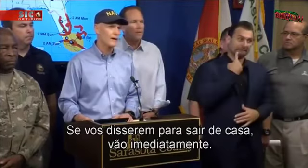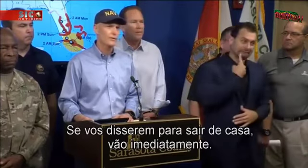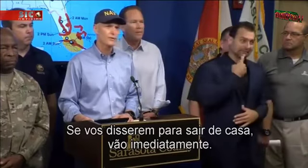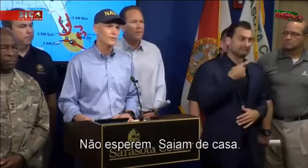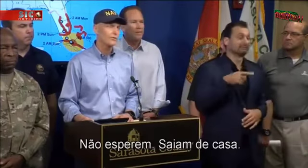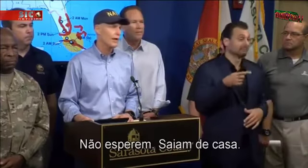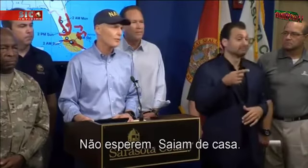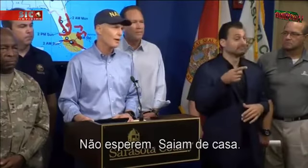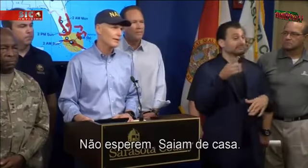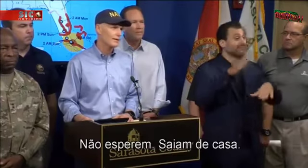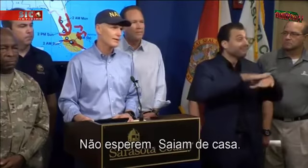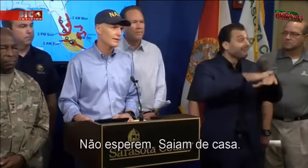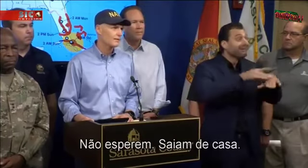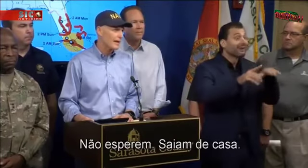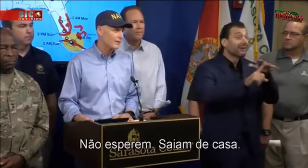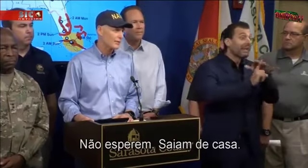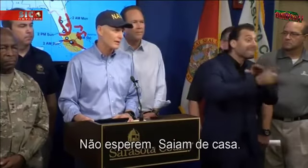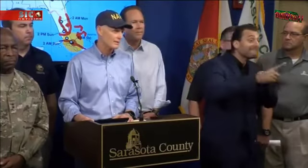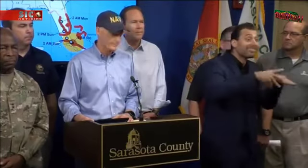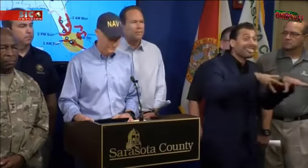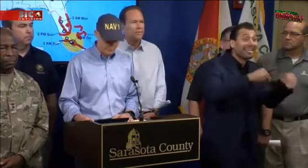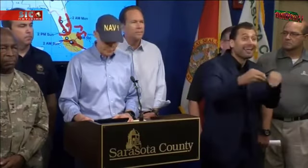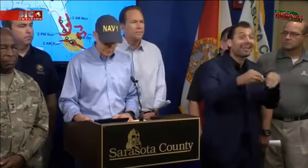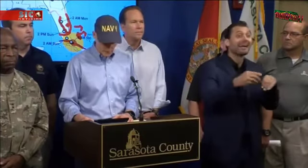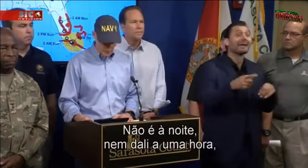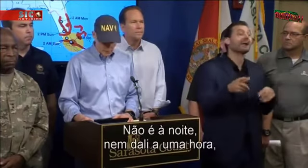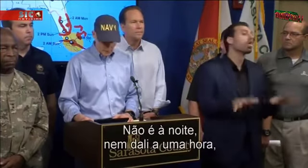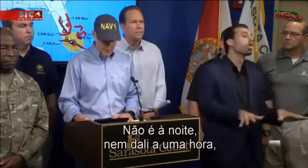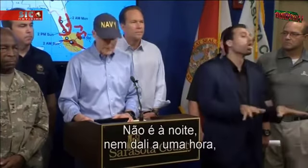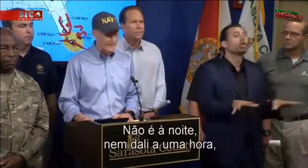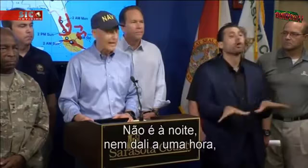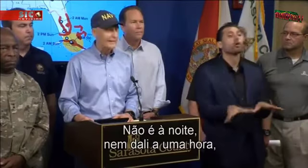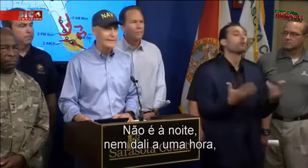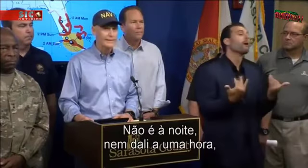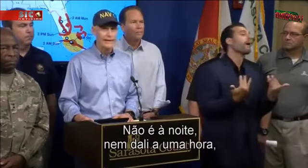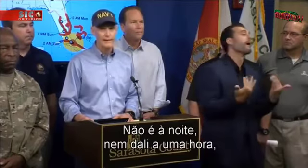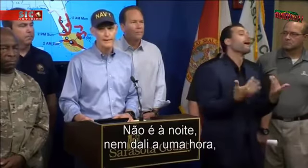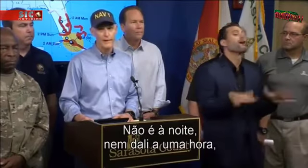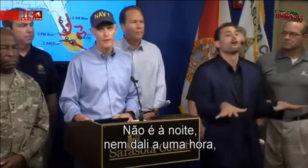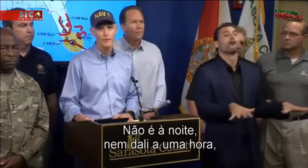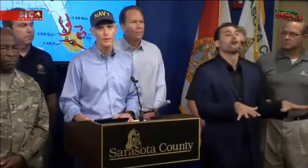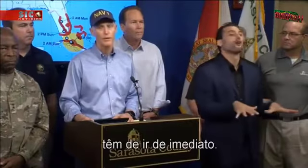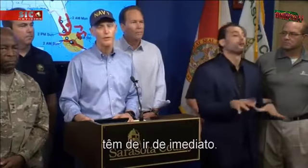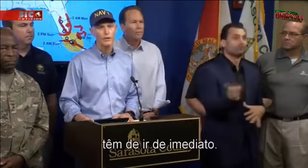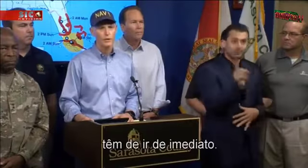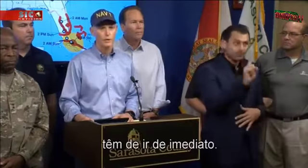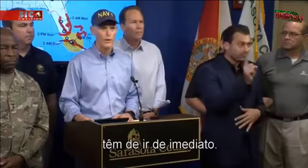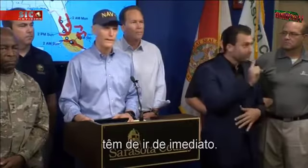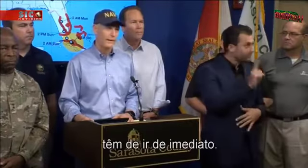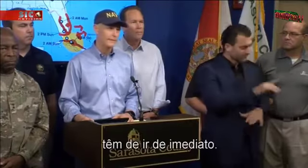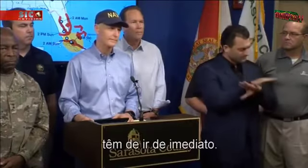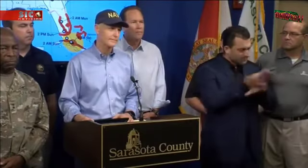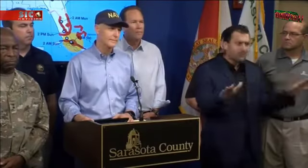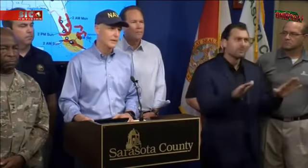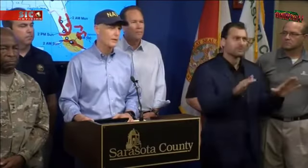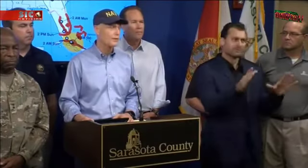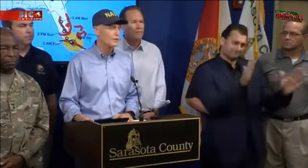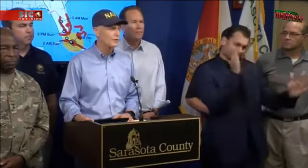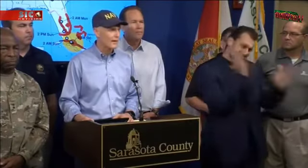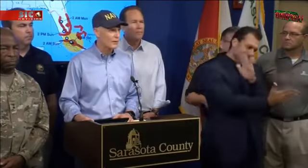leave now. Do not wait. Evacuate. Not tonight, not in an hour. need to go right now.